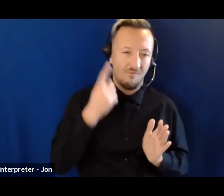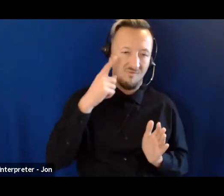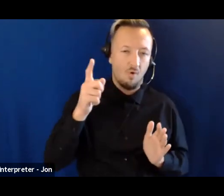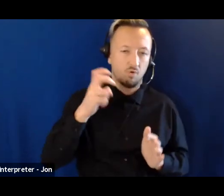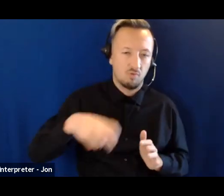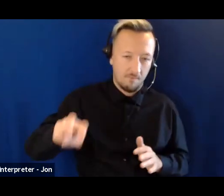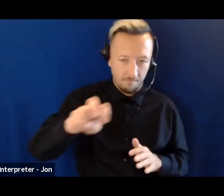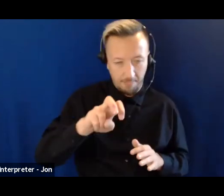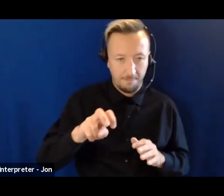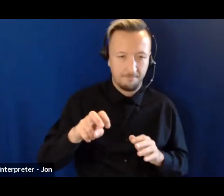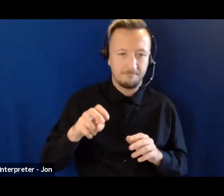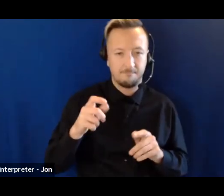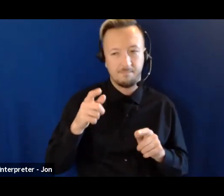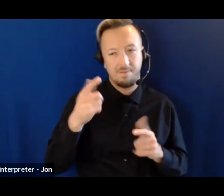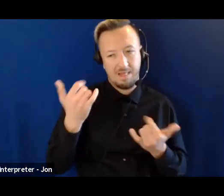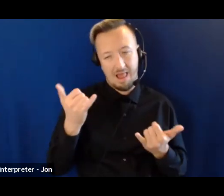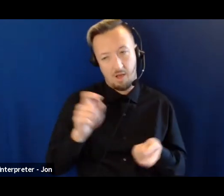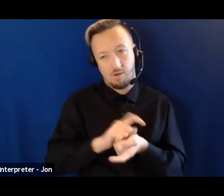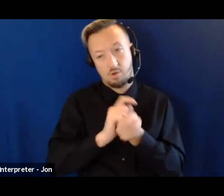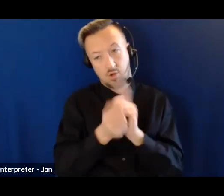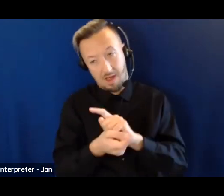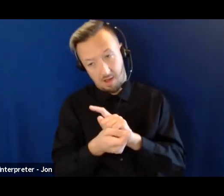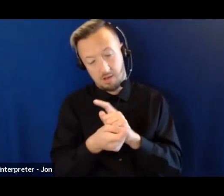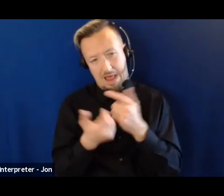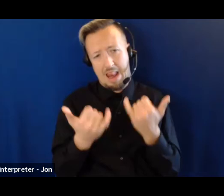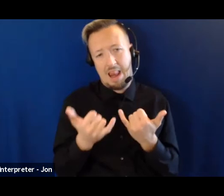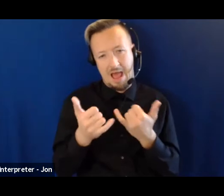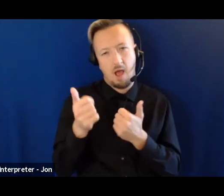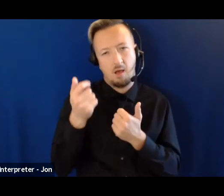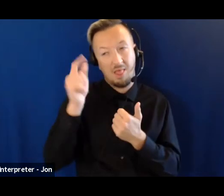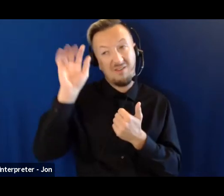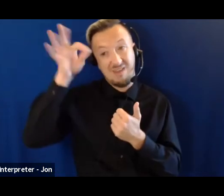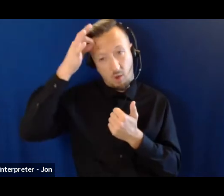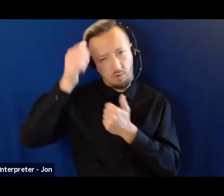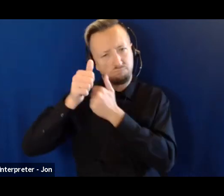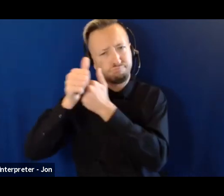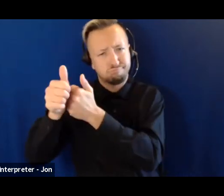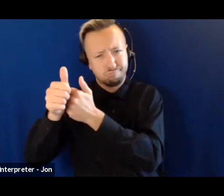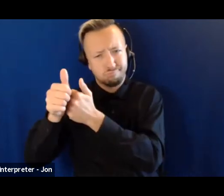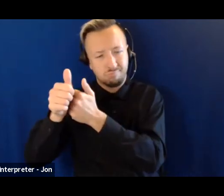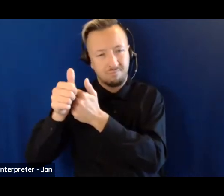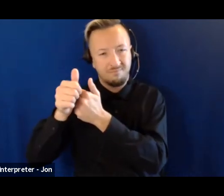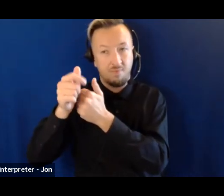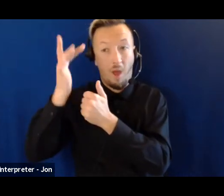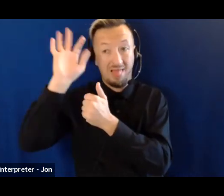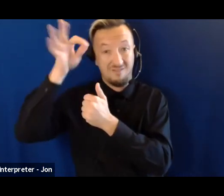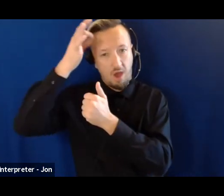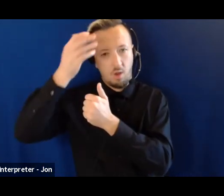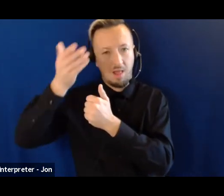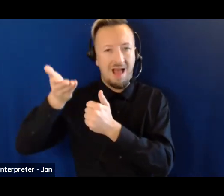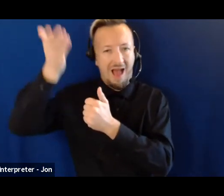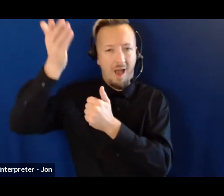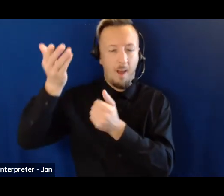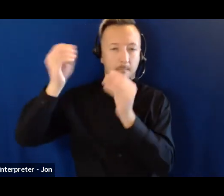they have changed, and they follow the federal guidelines a little more closely now. So that's nice, because it is a higher mileage rate and higher